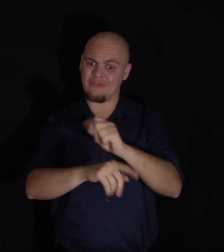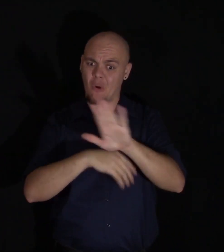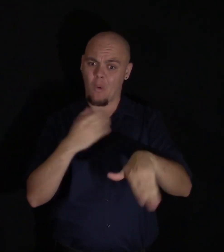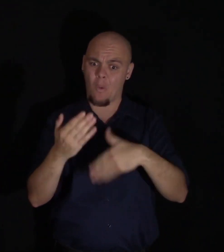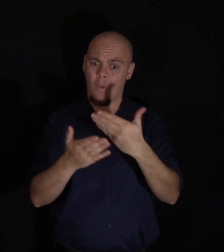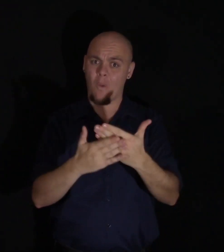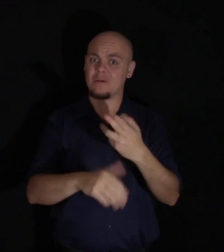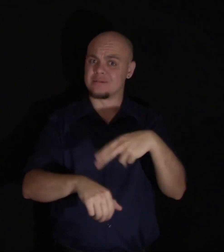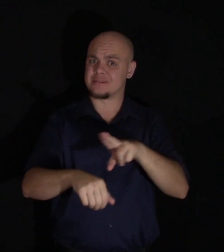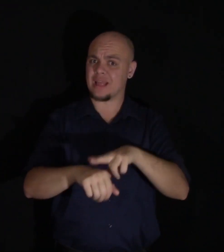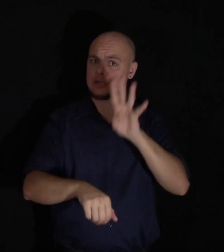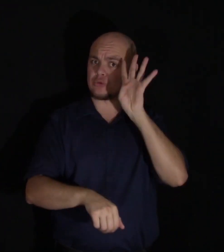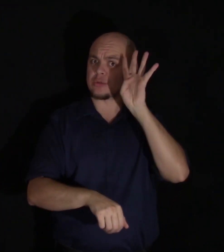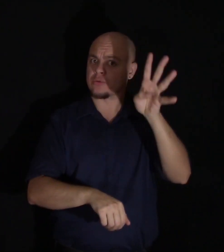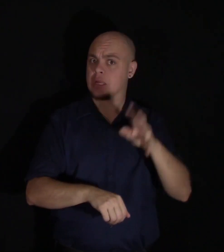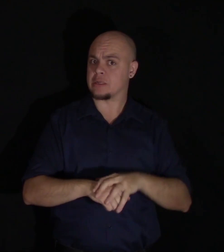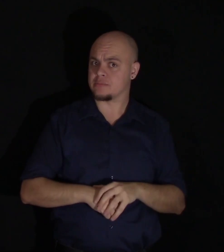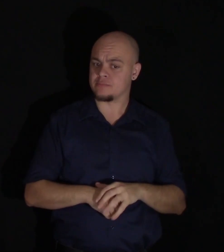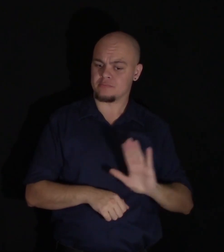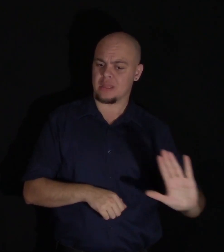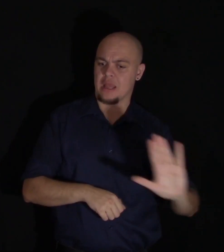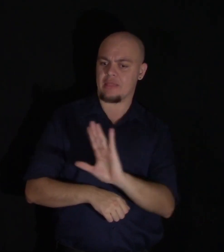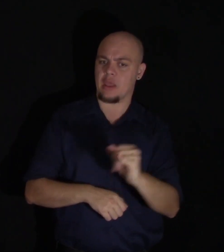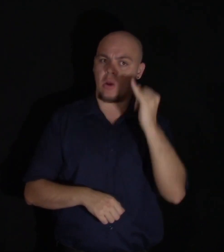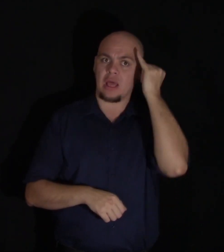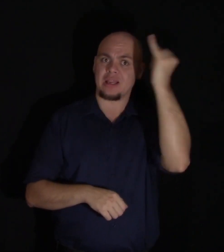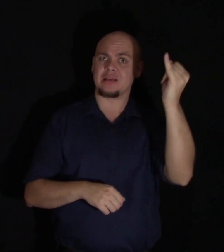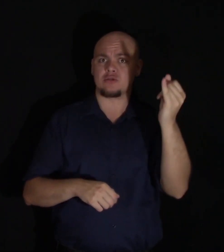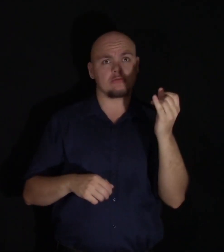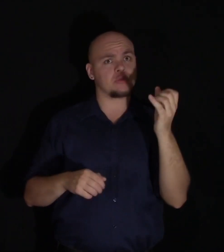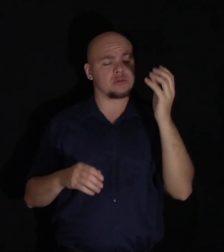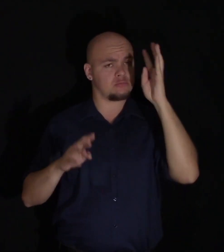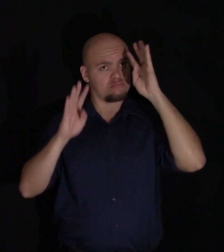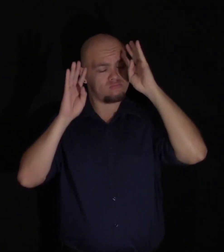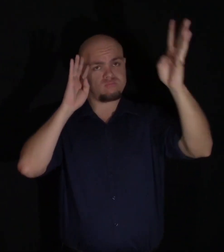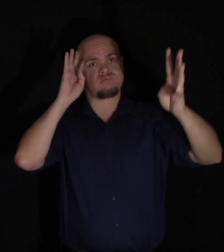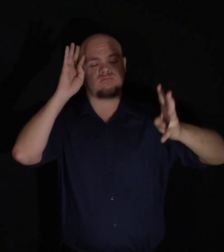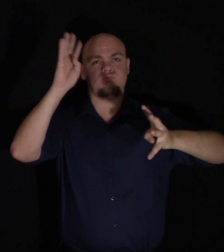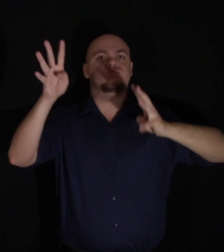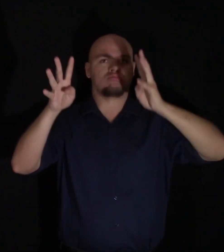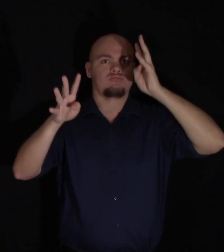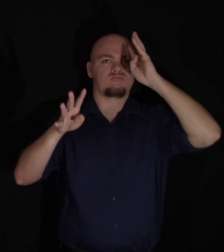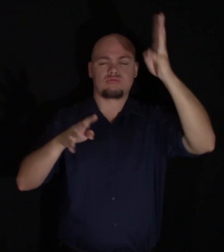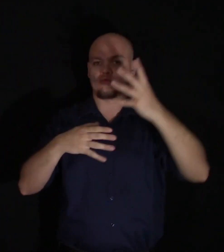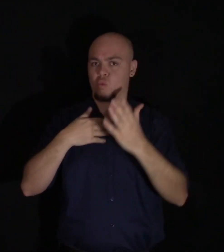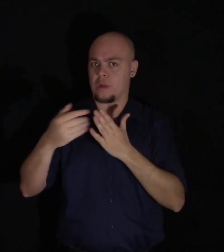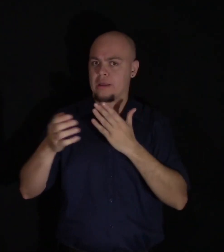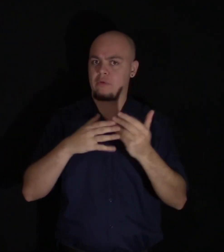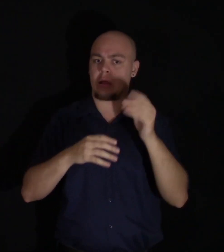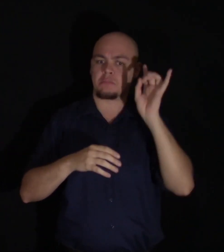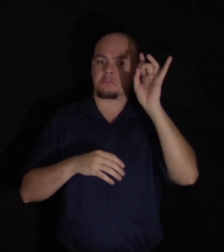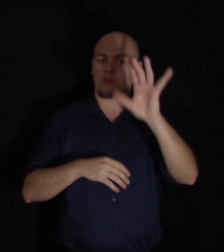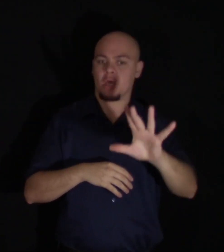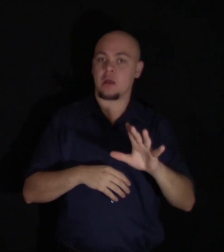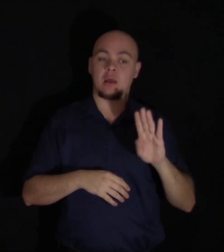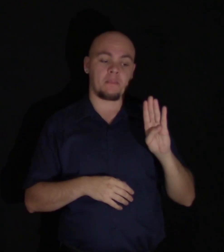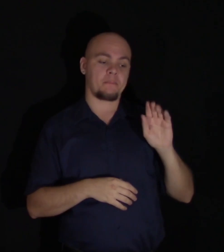and that those natural people should let their ideas fly. That they should achieve what Bandura